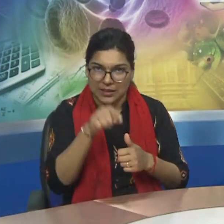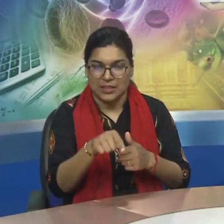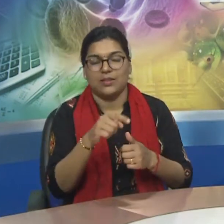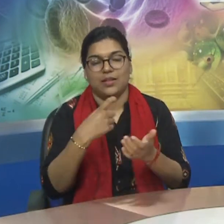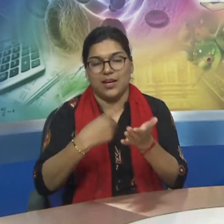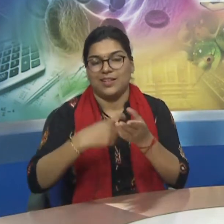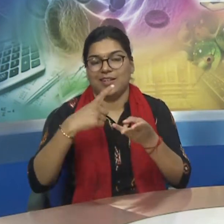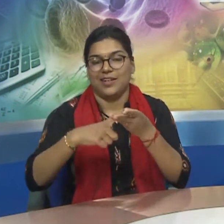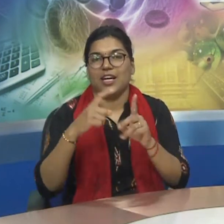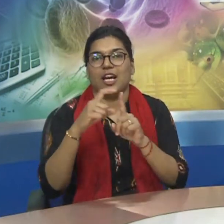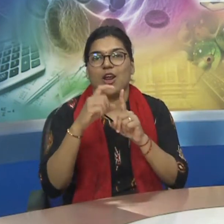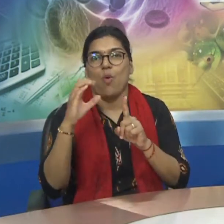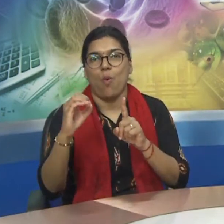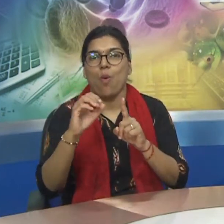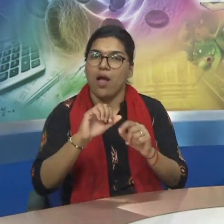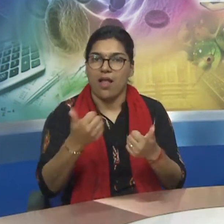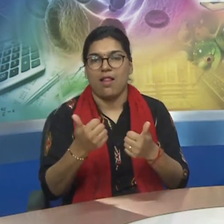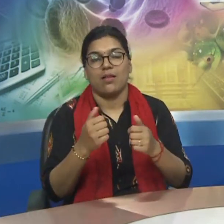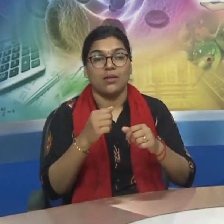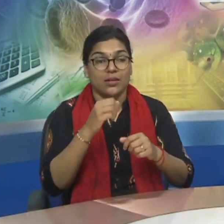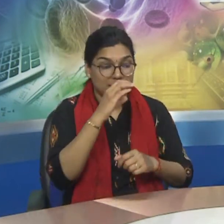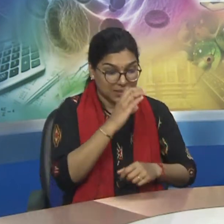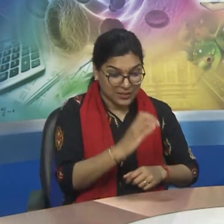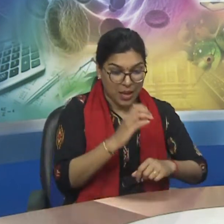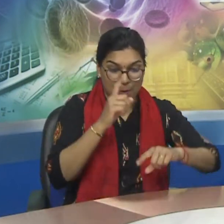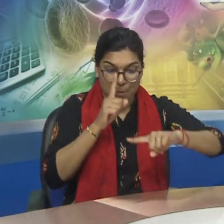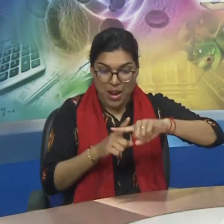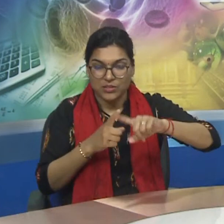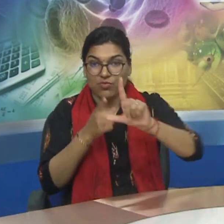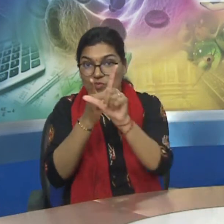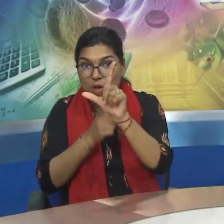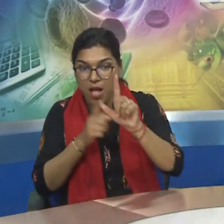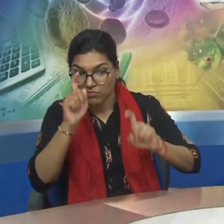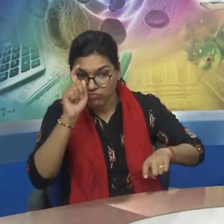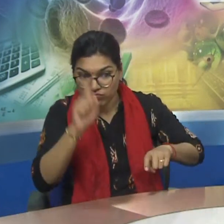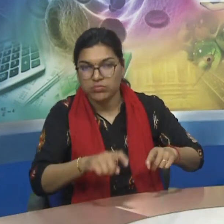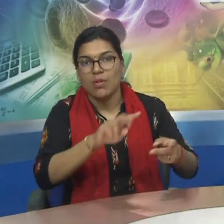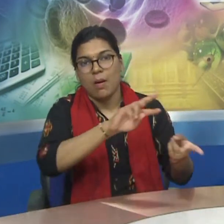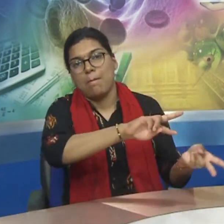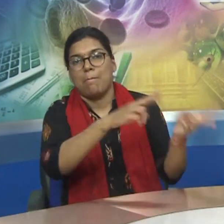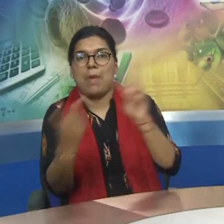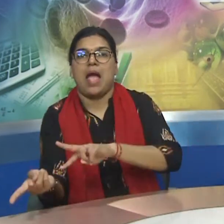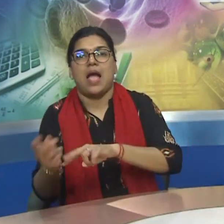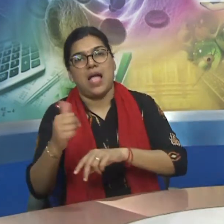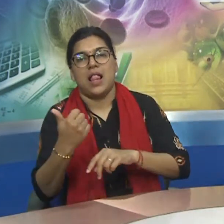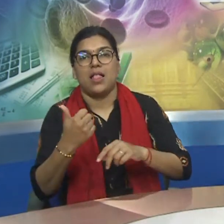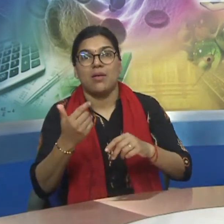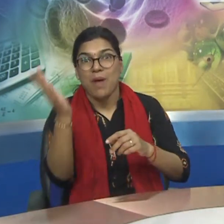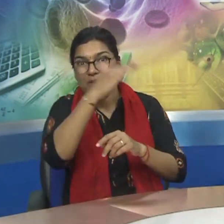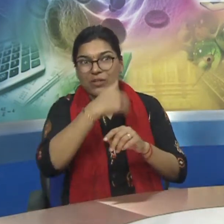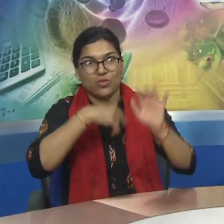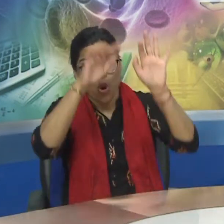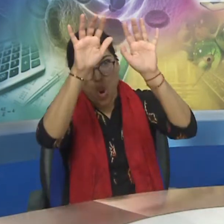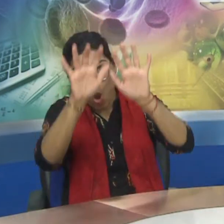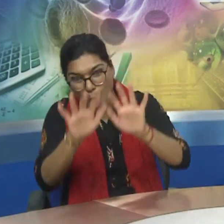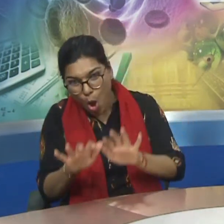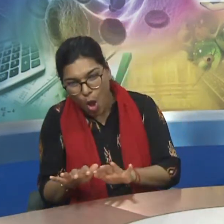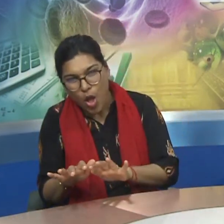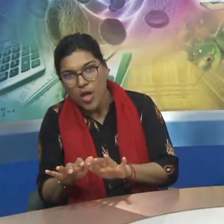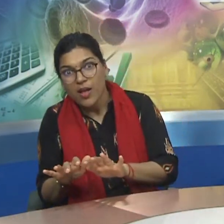So undo command is used, and opposite of undo is the redo. Redo means repeating of the work. If